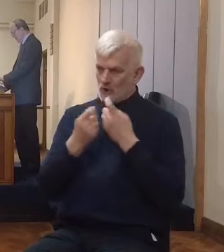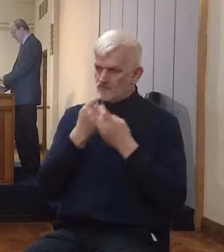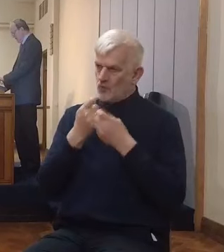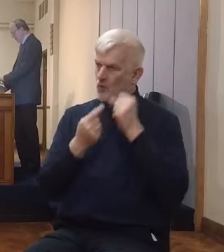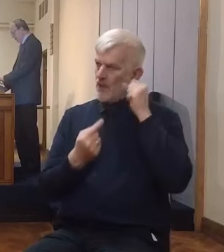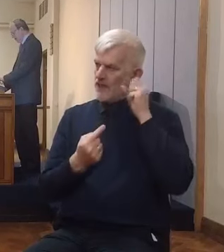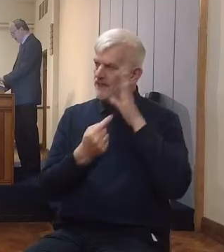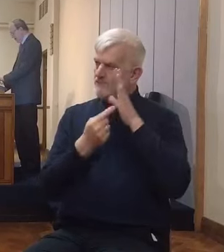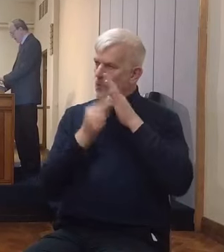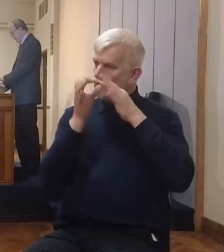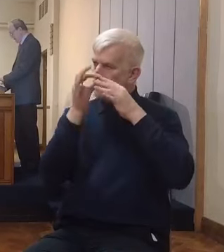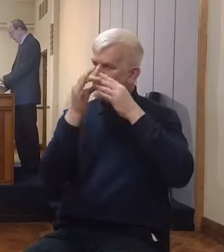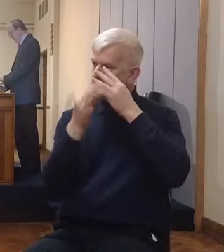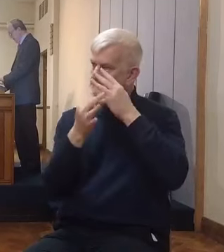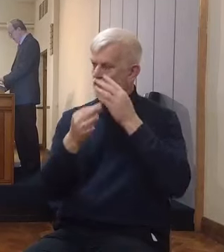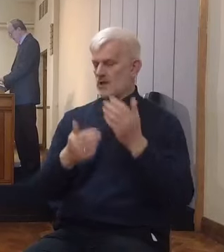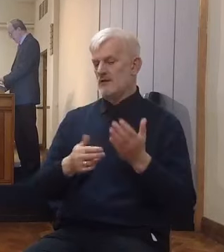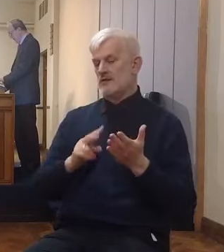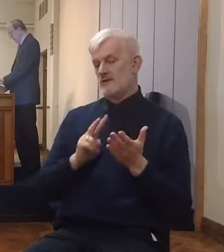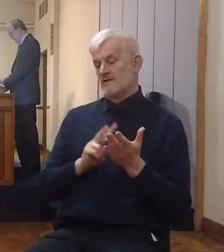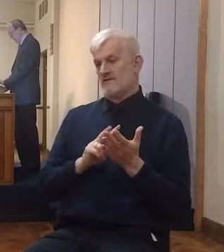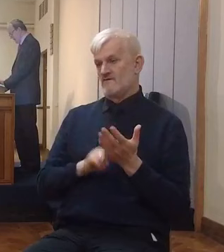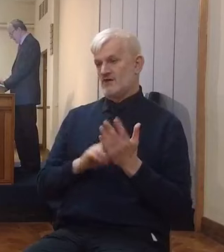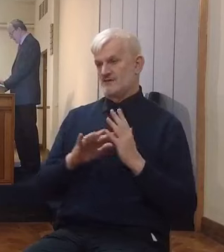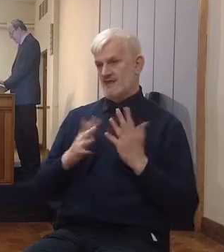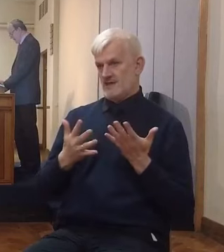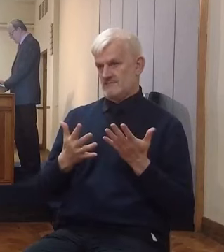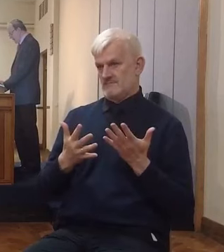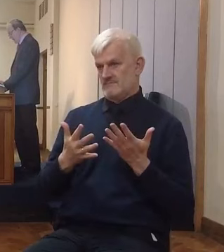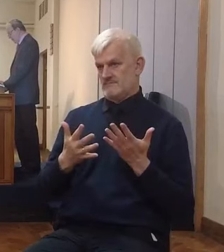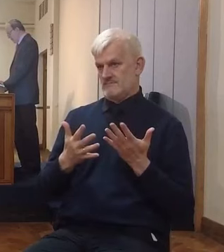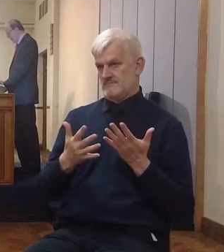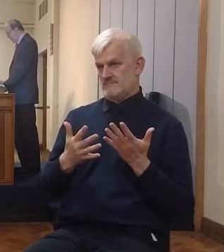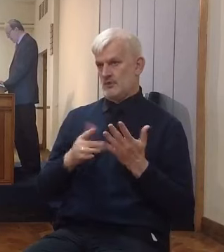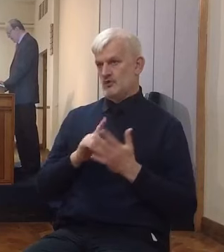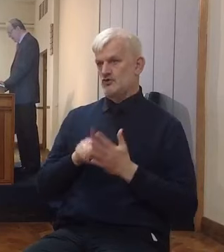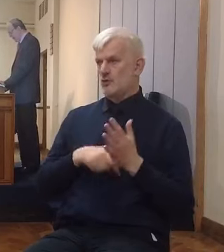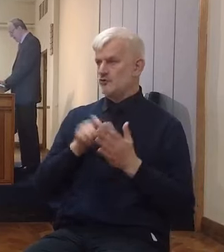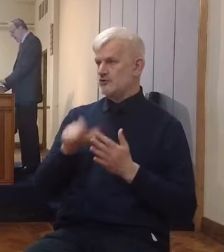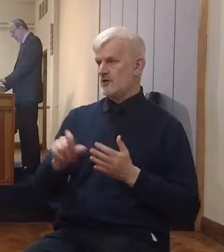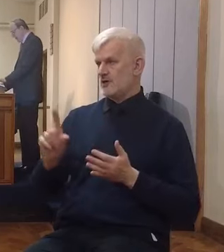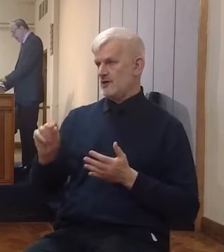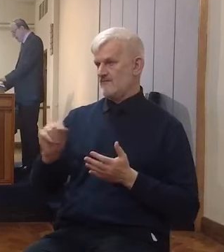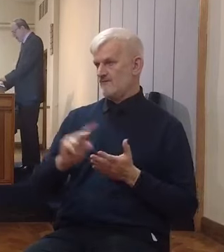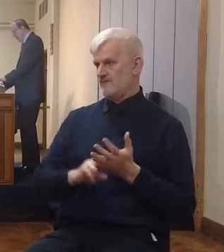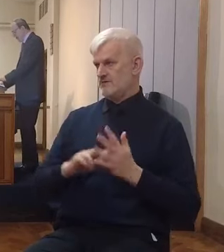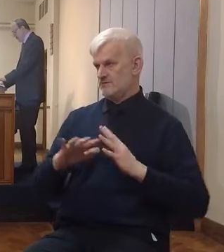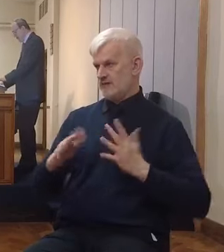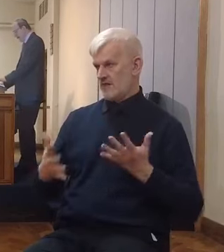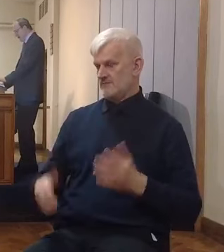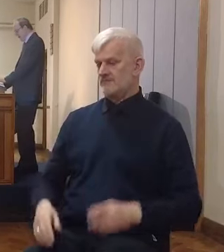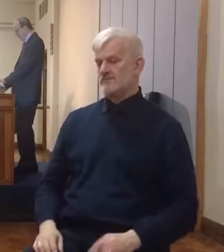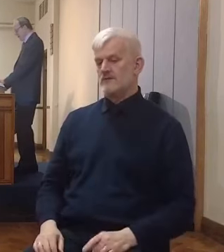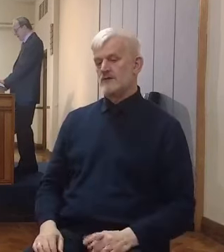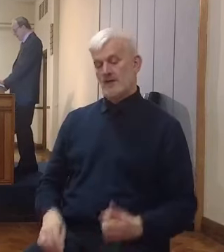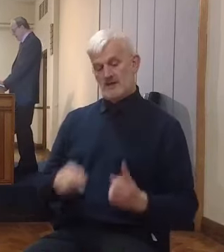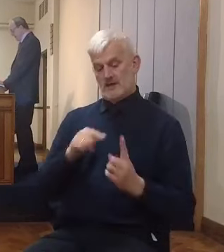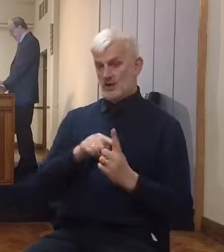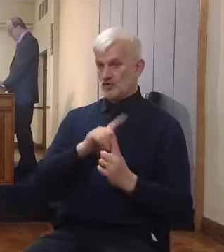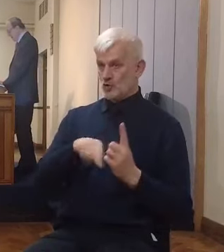verse 10. Joshua 11, verse 10. And Joshua at that time turned back,